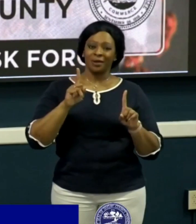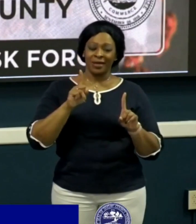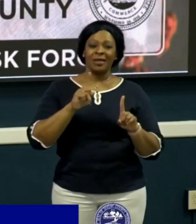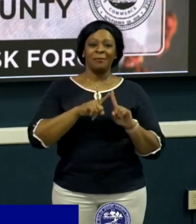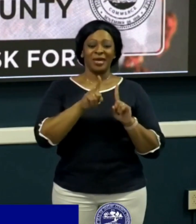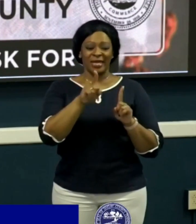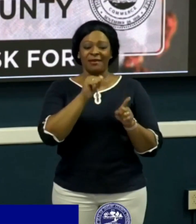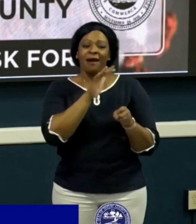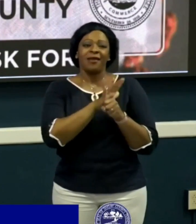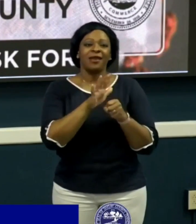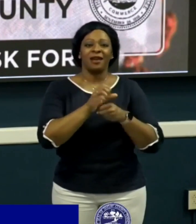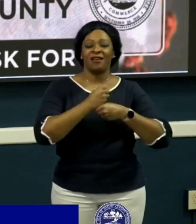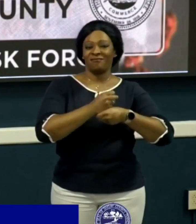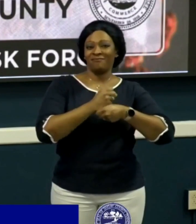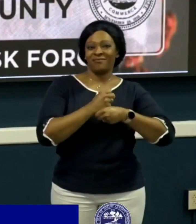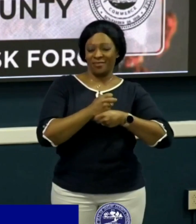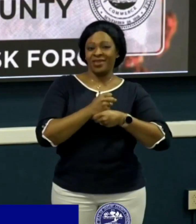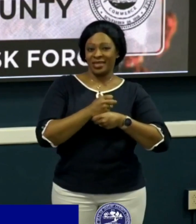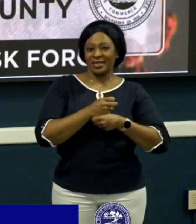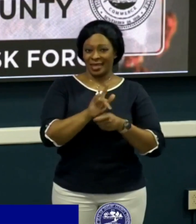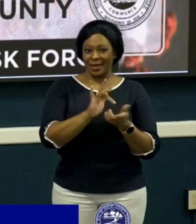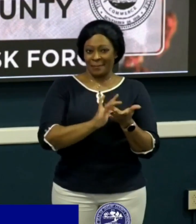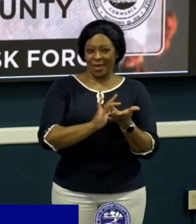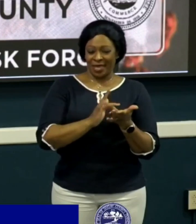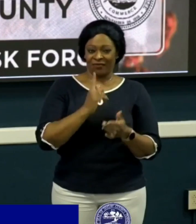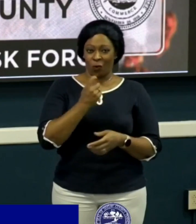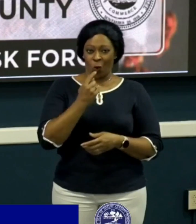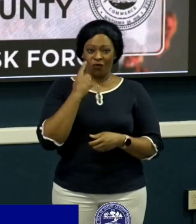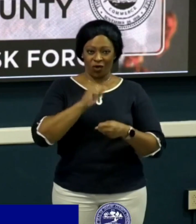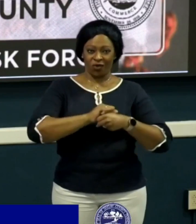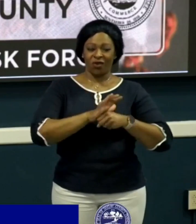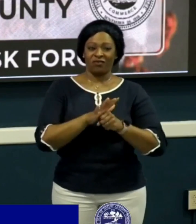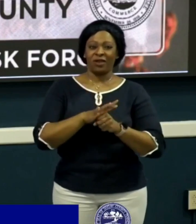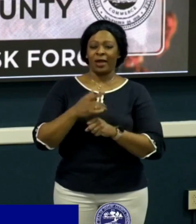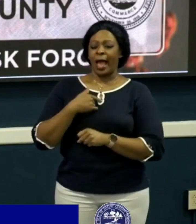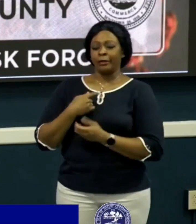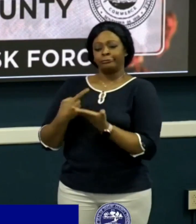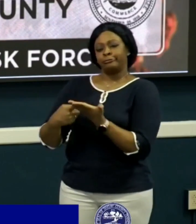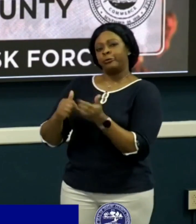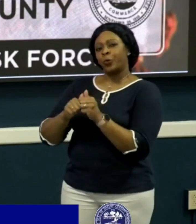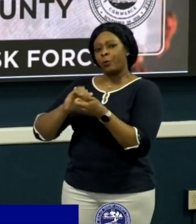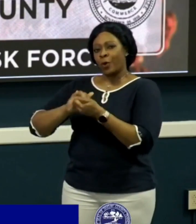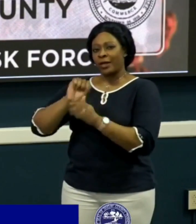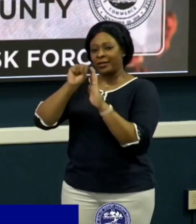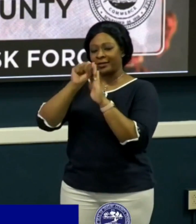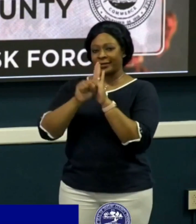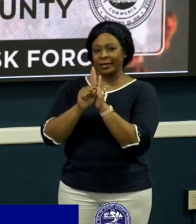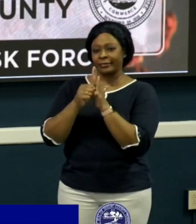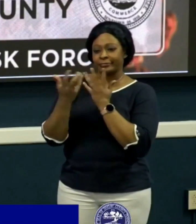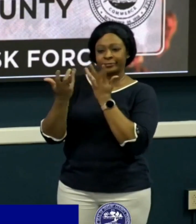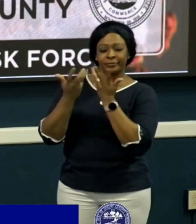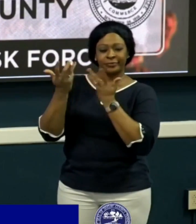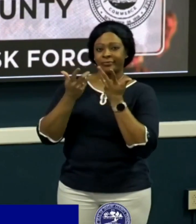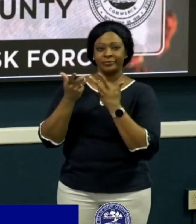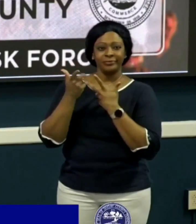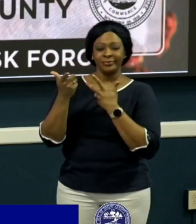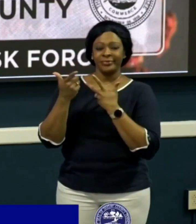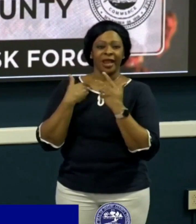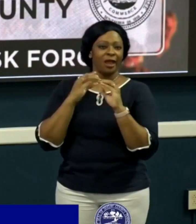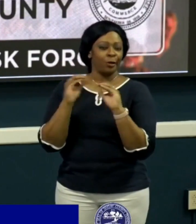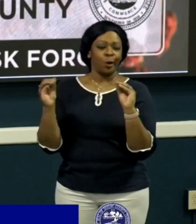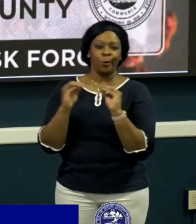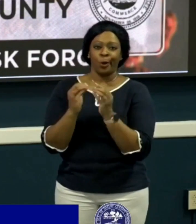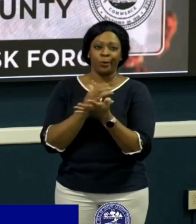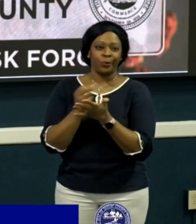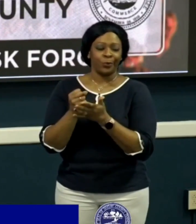supply. I just took some time and confirmed with our partners at the state that they have no more supply than they